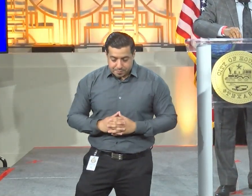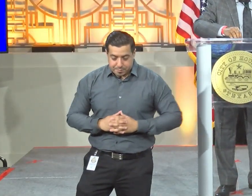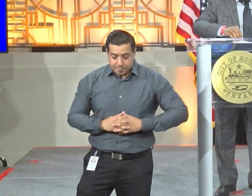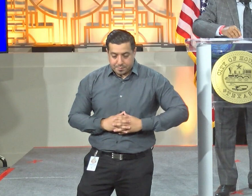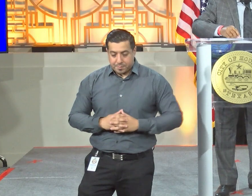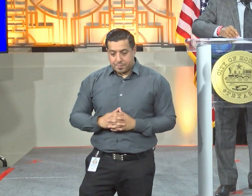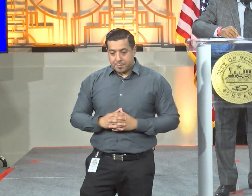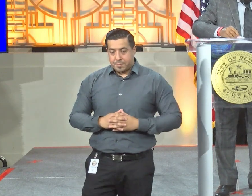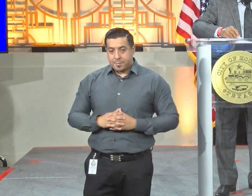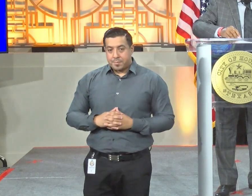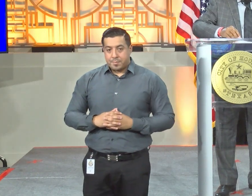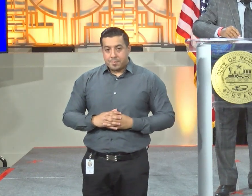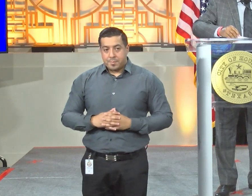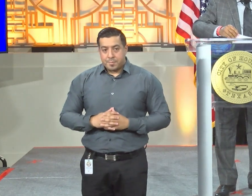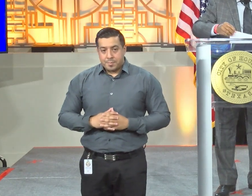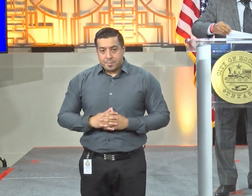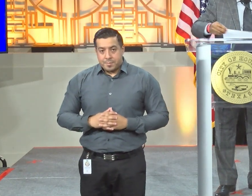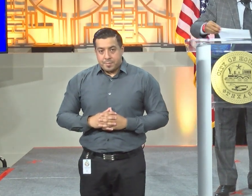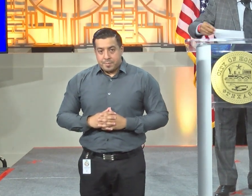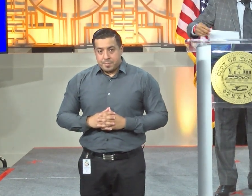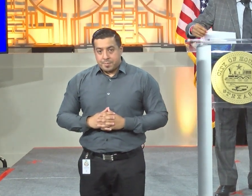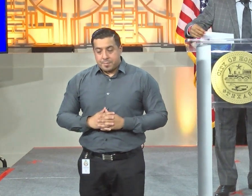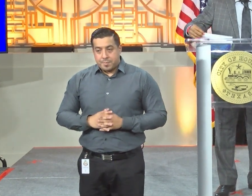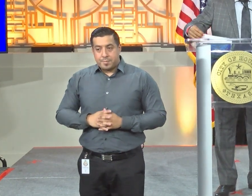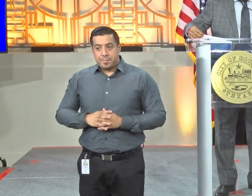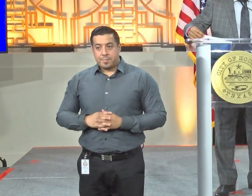Come on up, Victor.